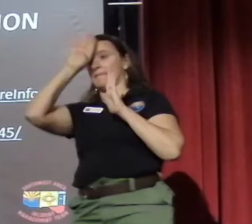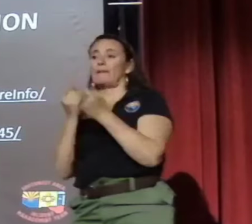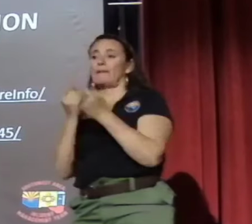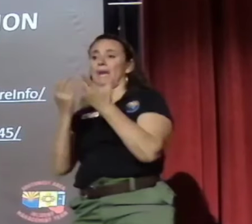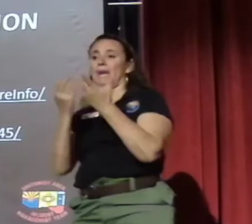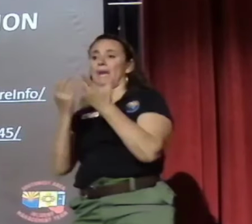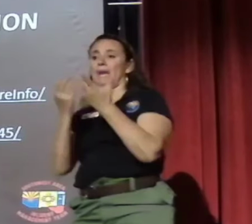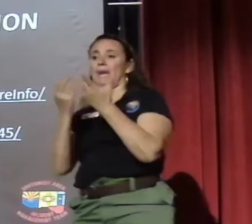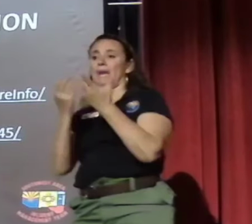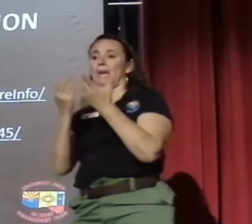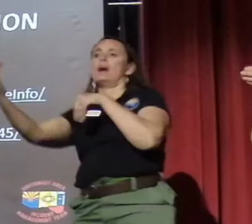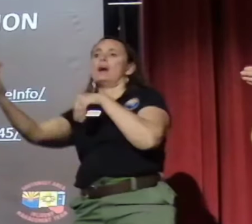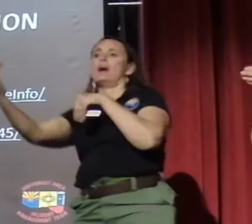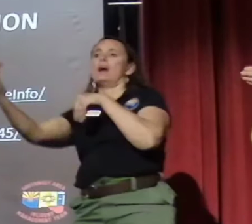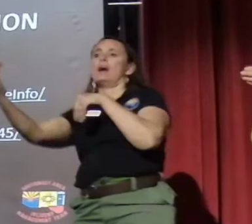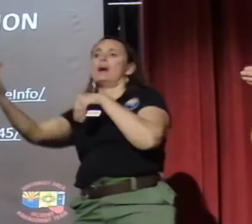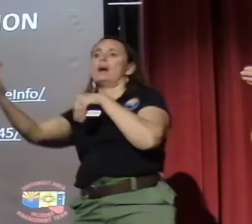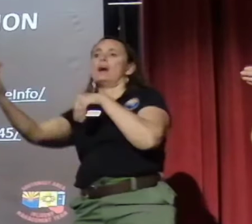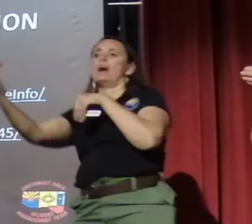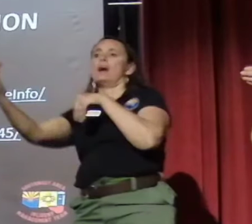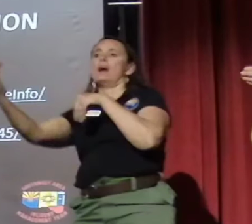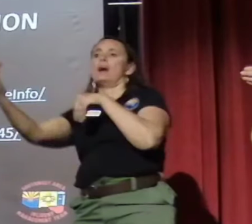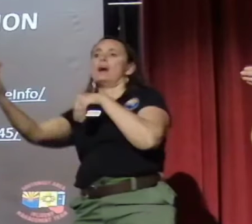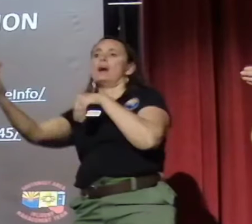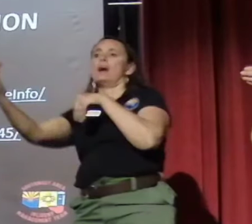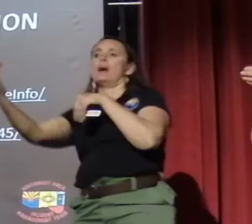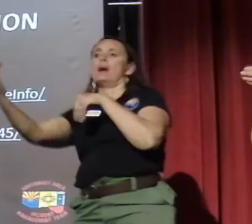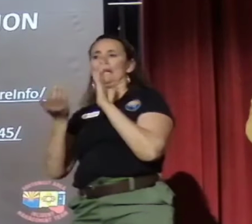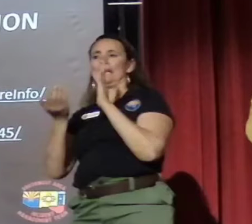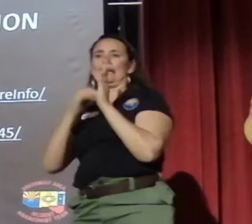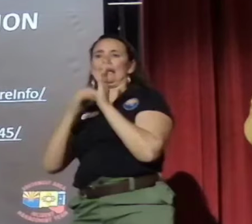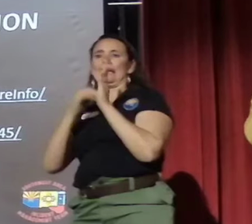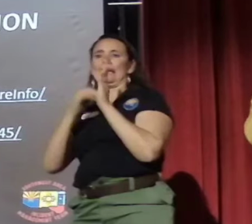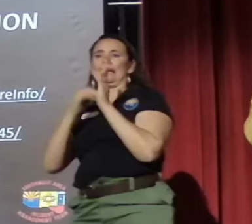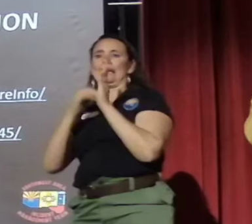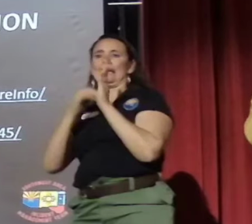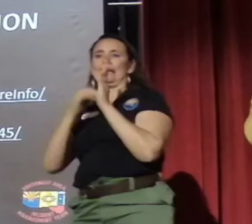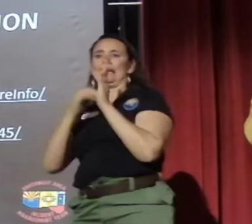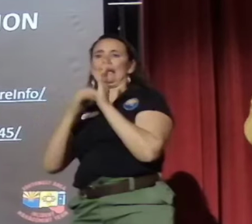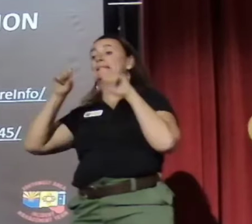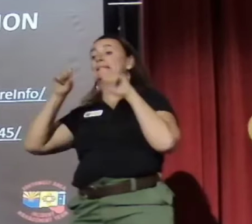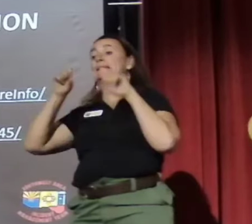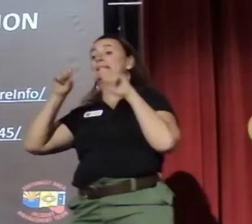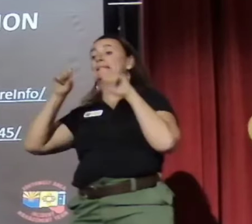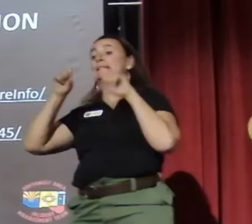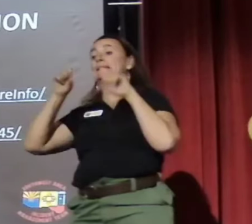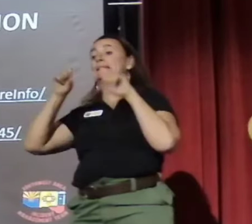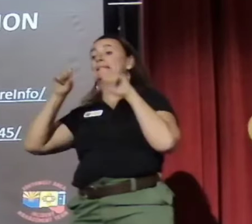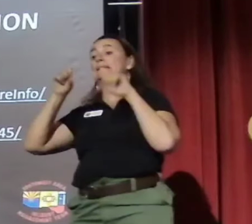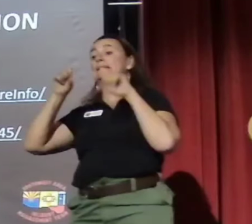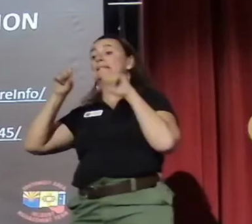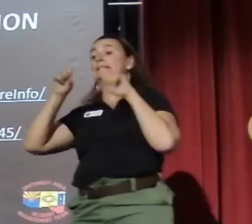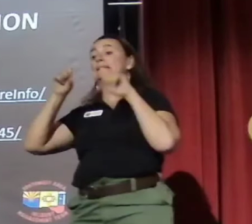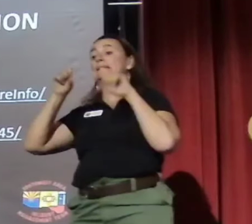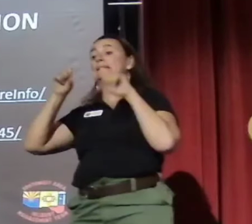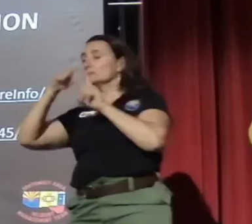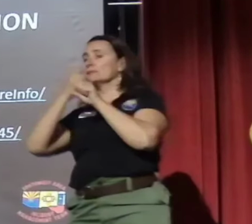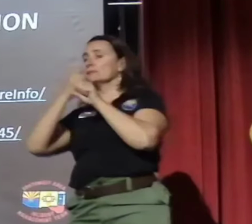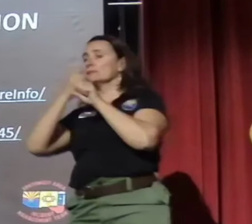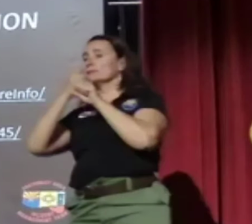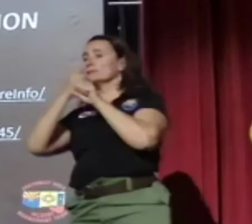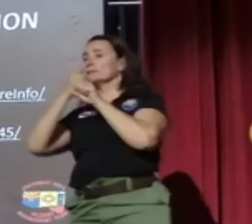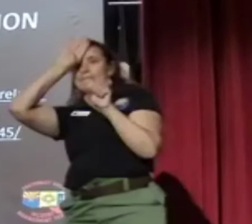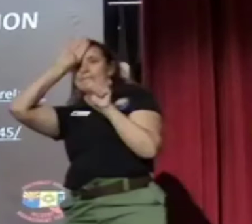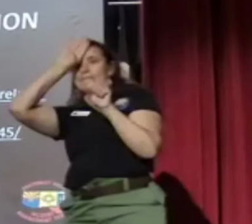lines and threaten that community again. And that takes time. Also, we need to think about the safety of the firefighters. We need everybody out of